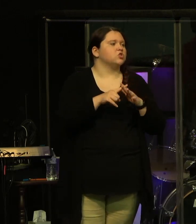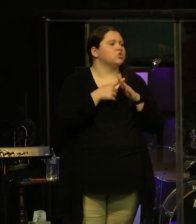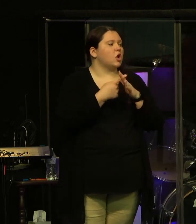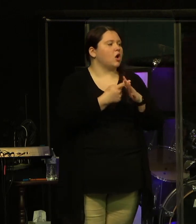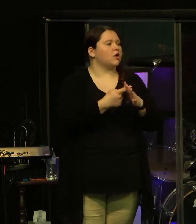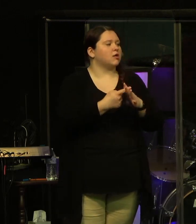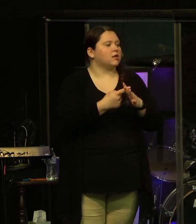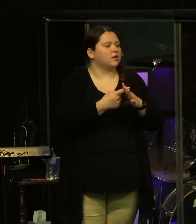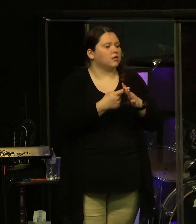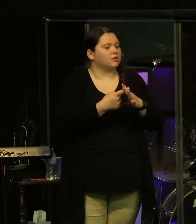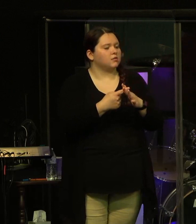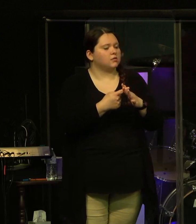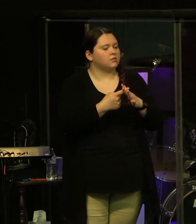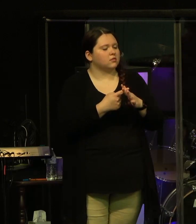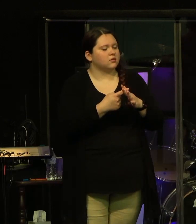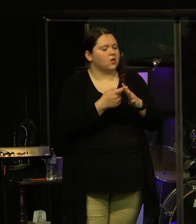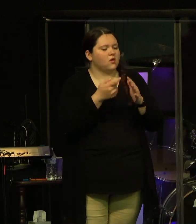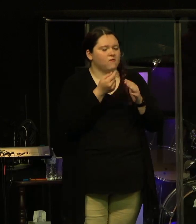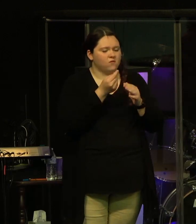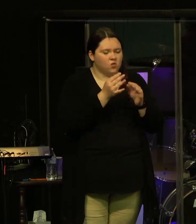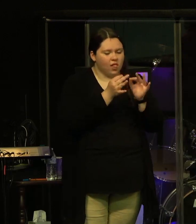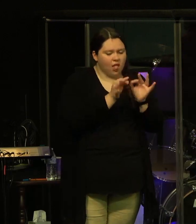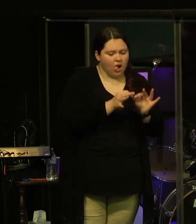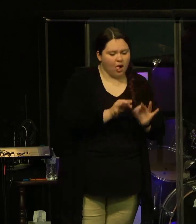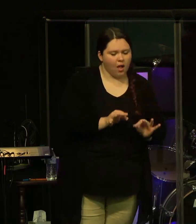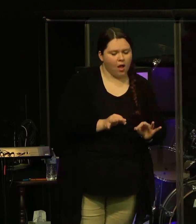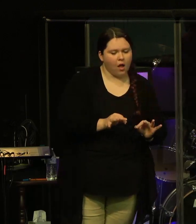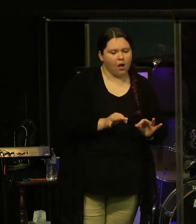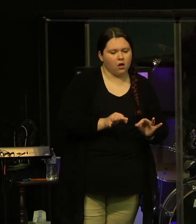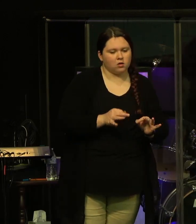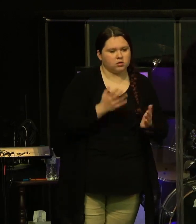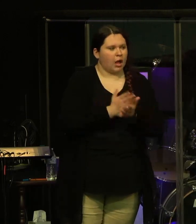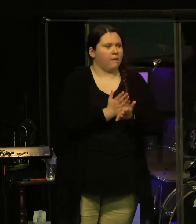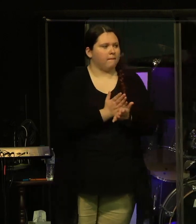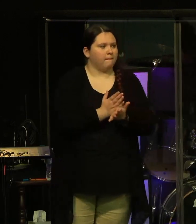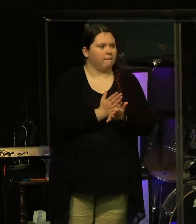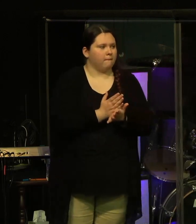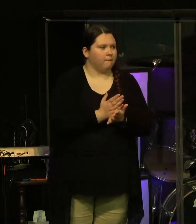and then he got a few lines into it, and he just stopped.